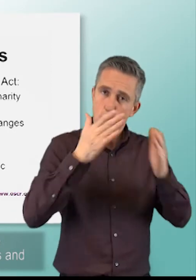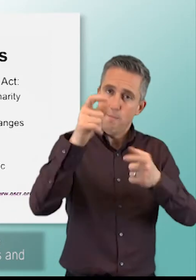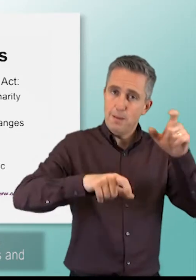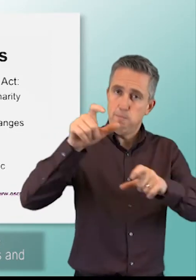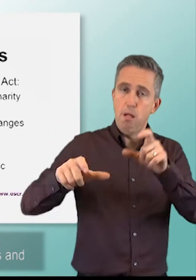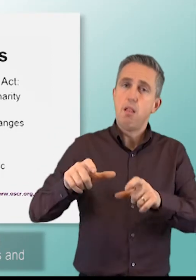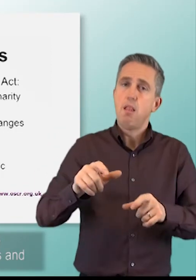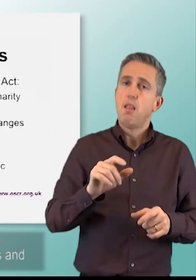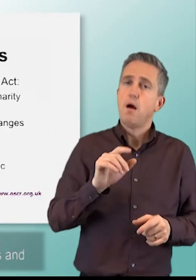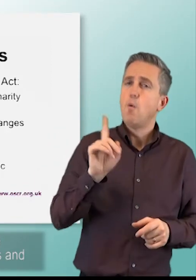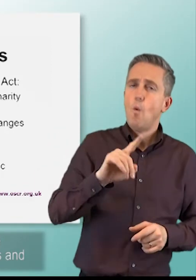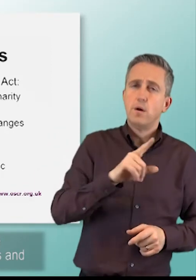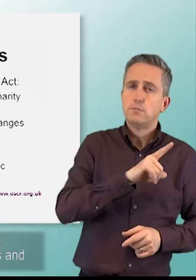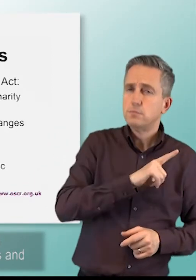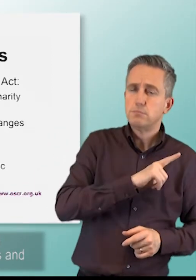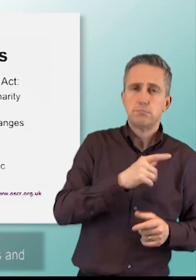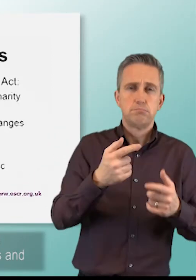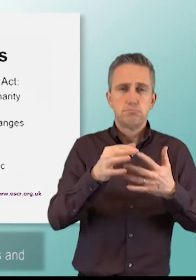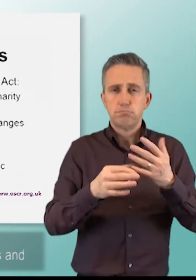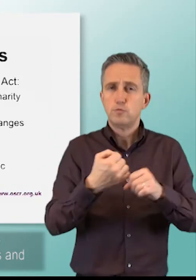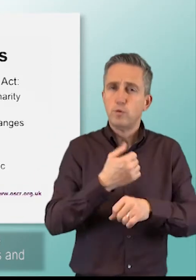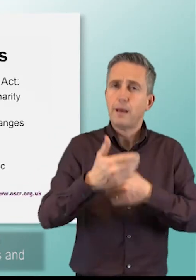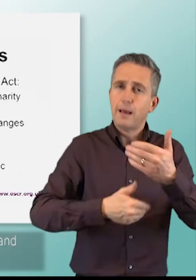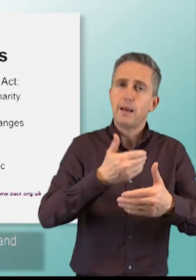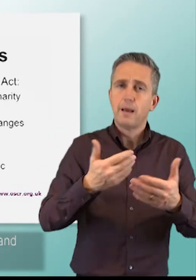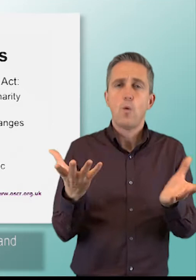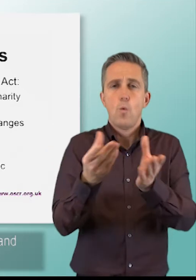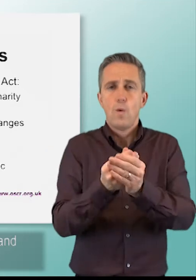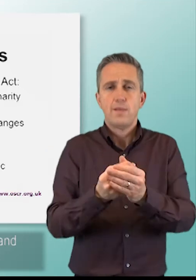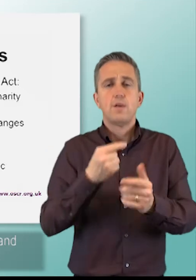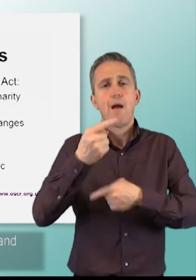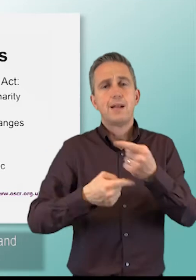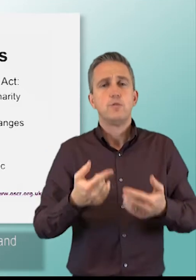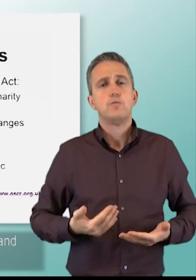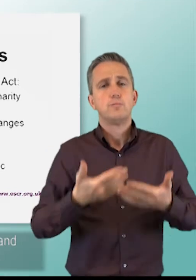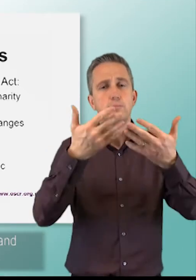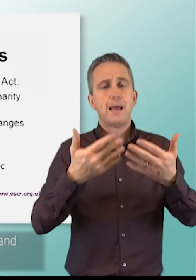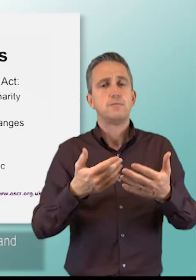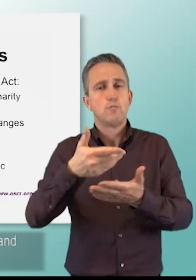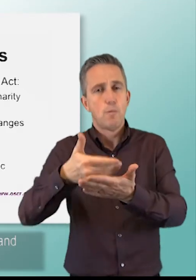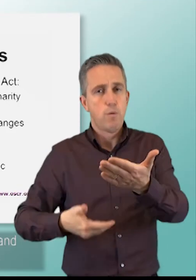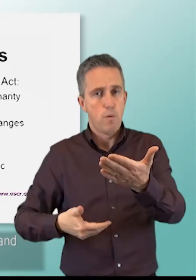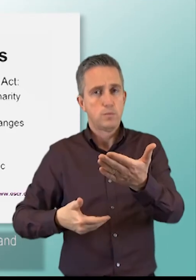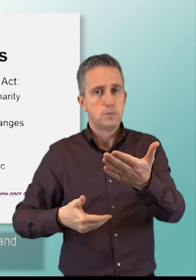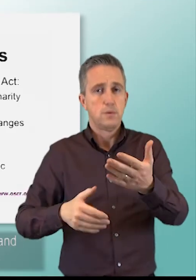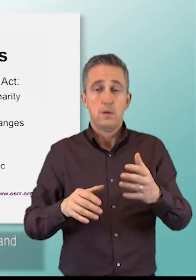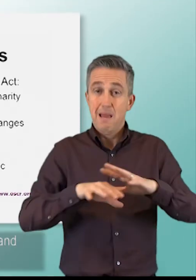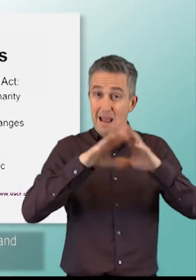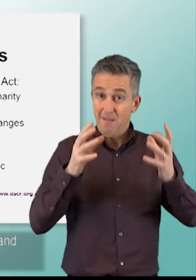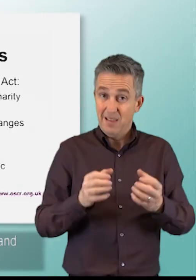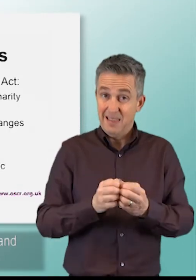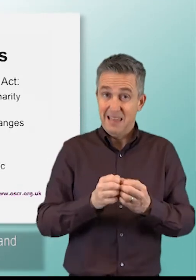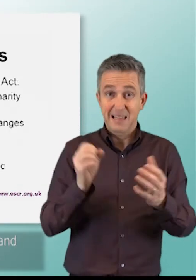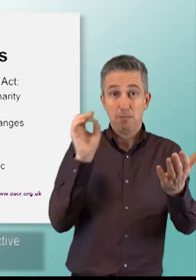it's doing, including its purposes and its plans for the future, alongside its annual report and accounts. And then it means that